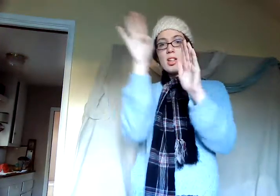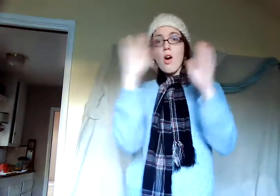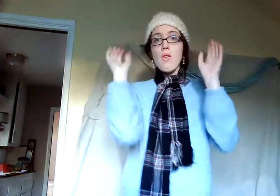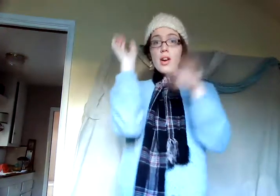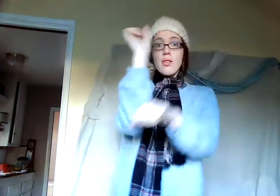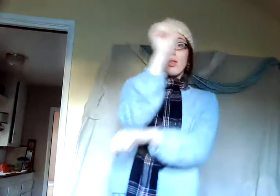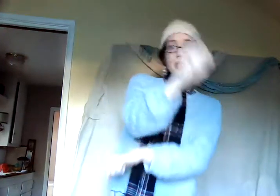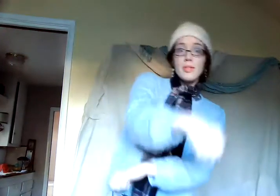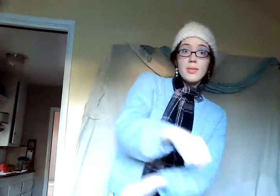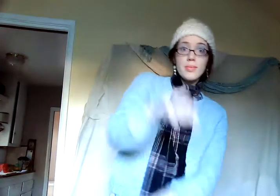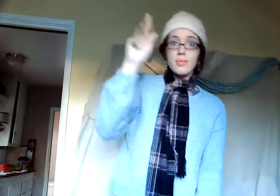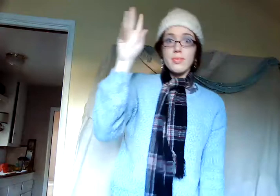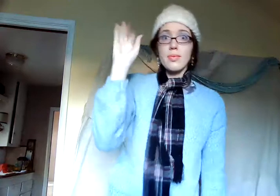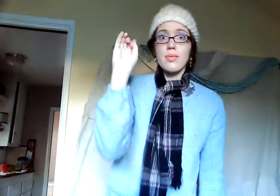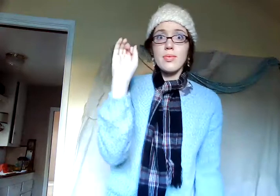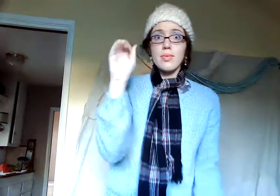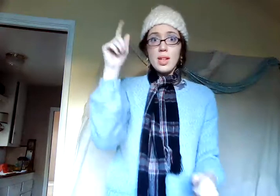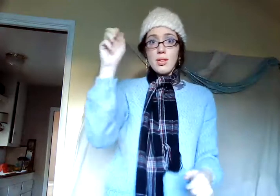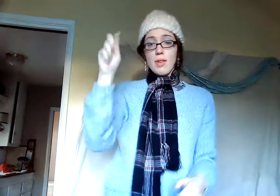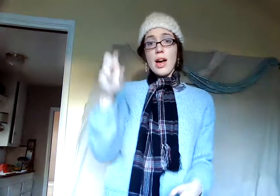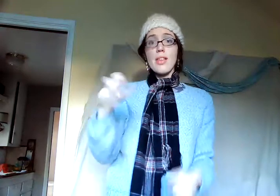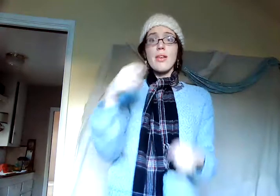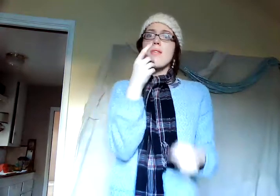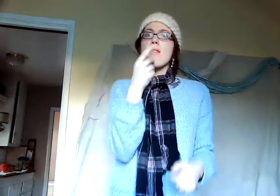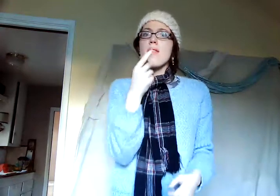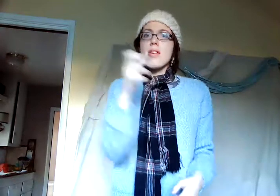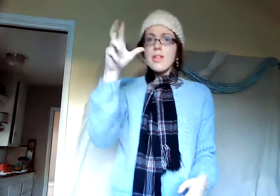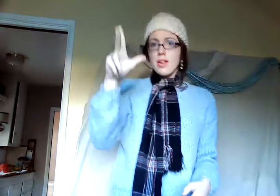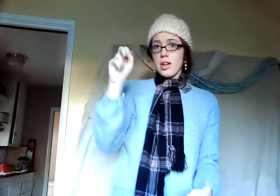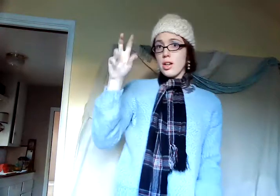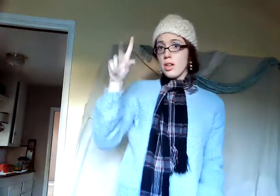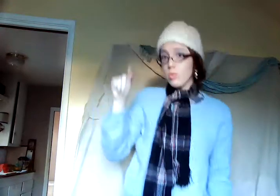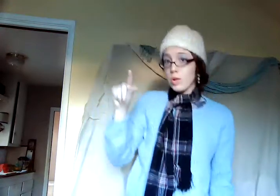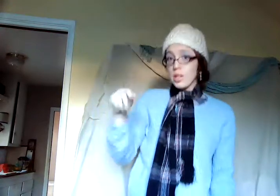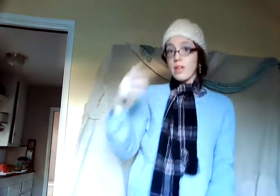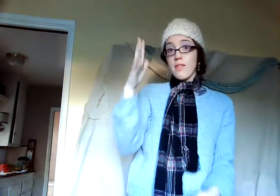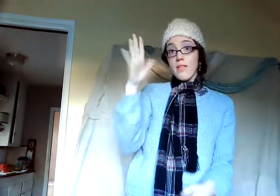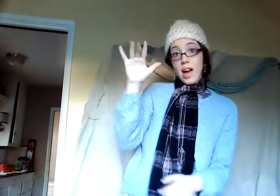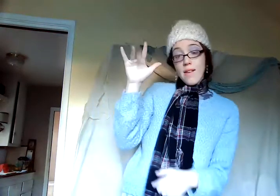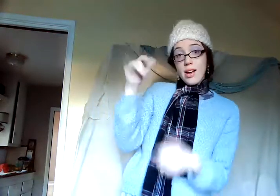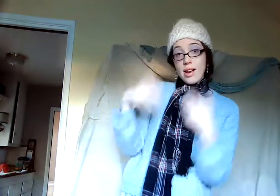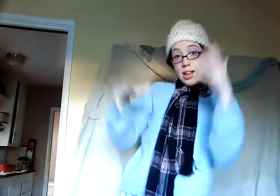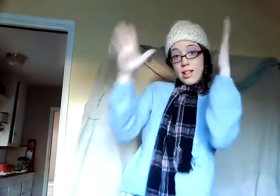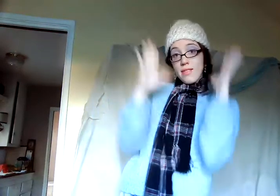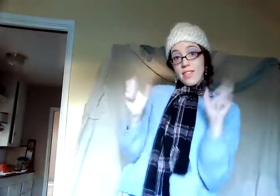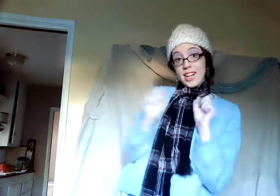over 40 degrees I'd rather have a 30, 20, 10, 5 and then I'm free